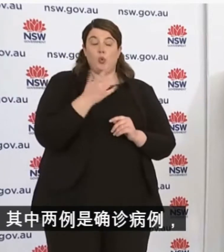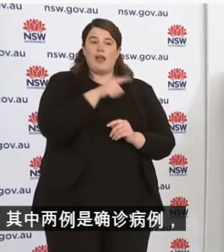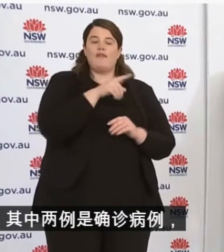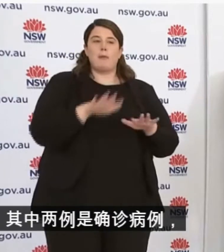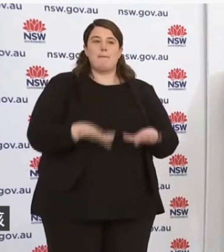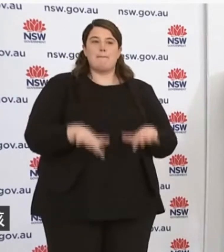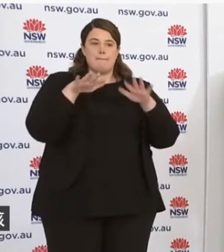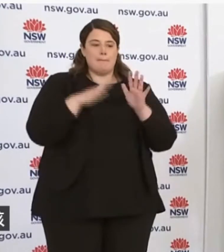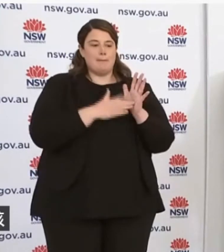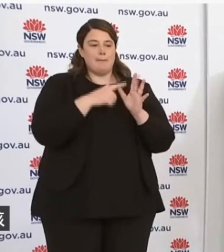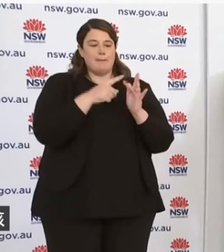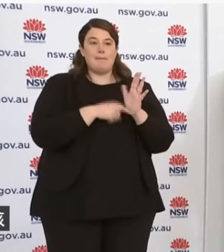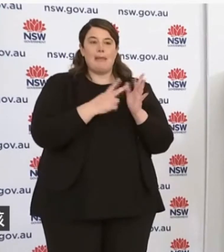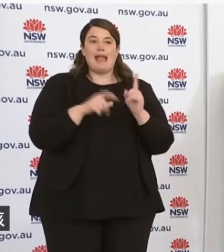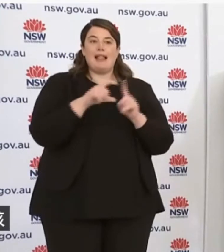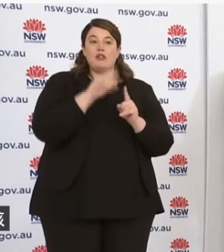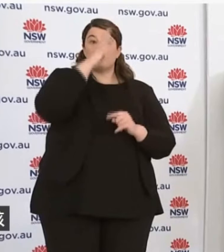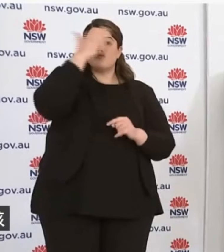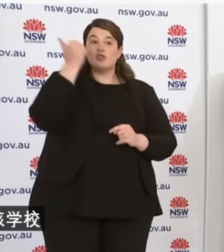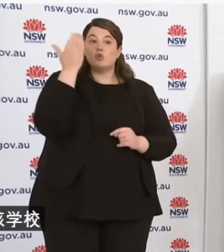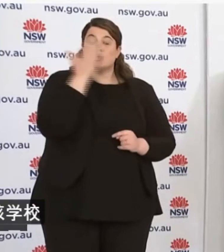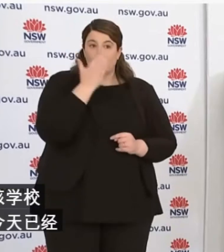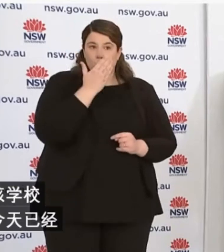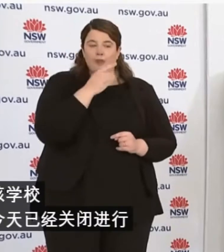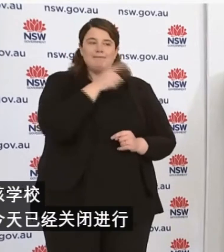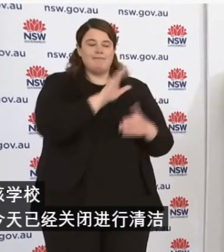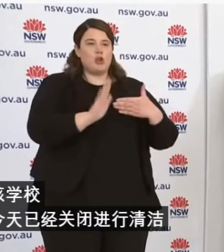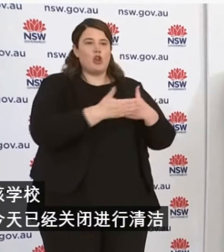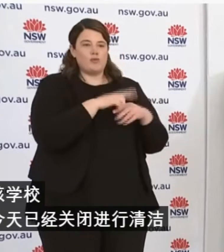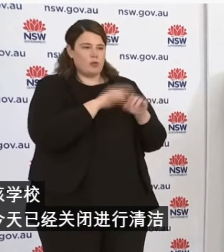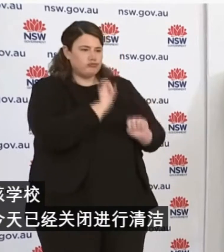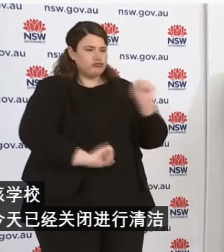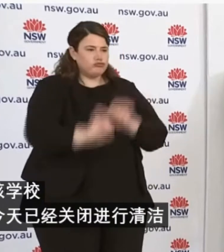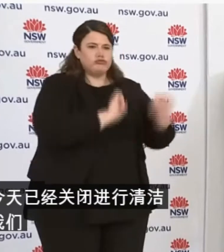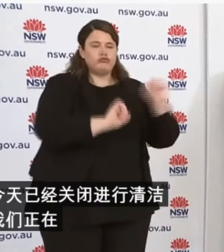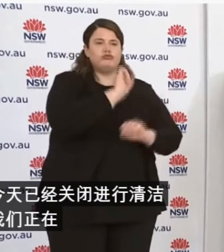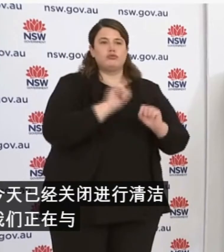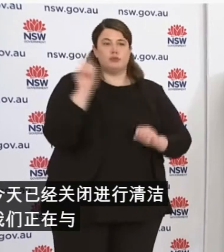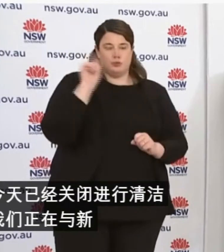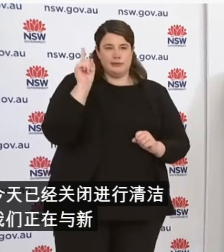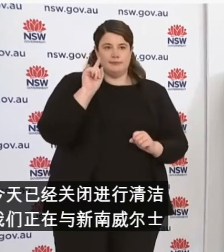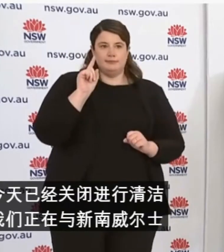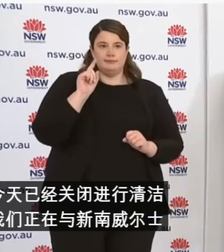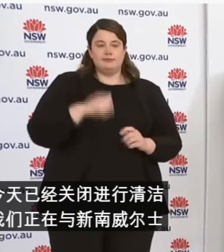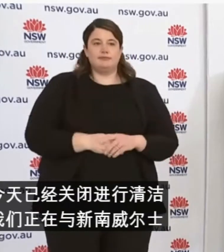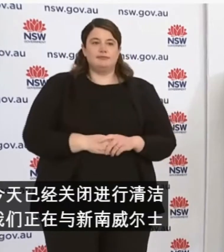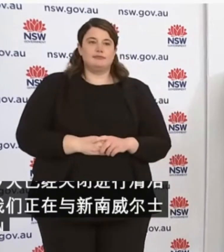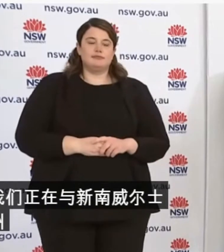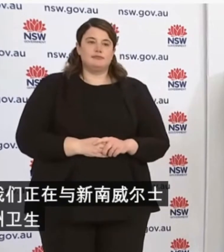Christian School. That school has been closed for cleaning today. We're working with the New South